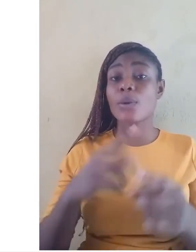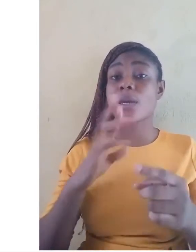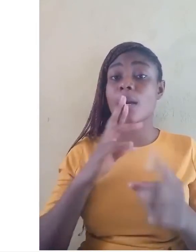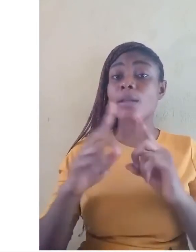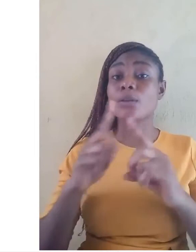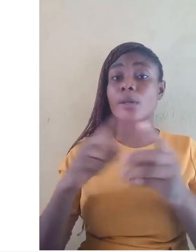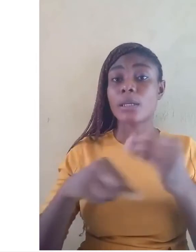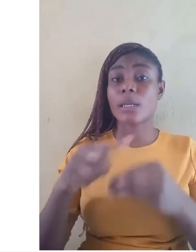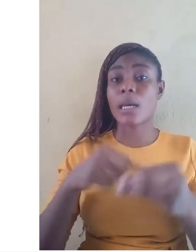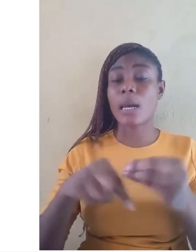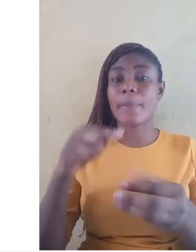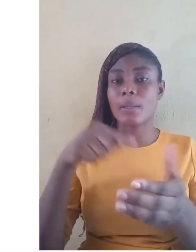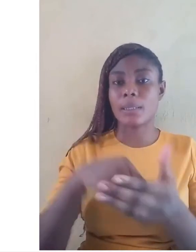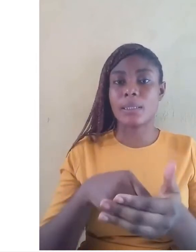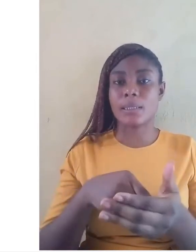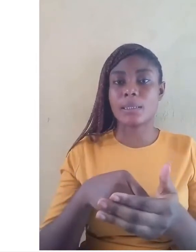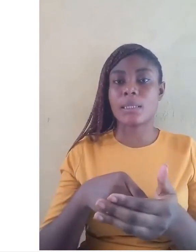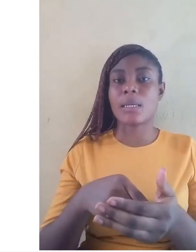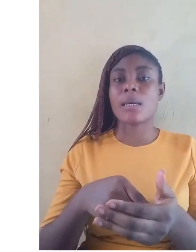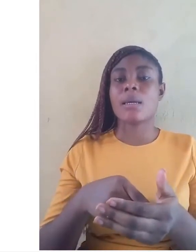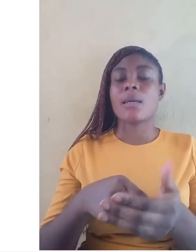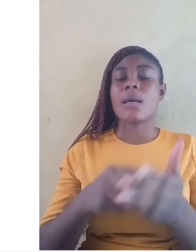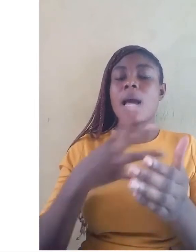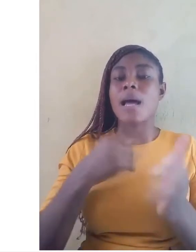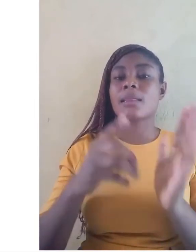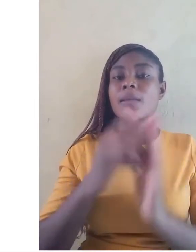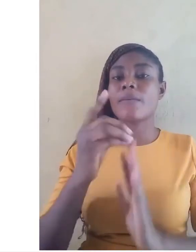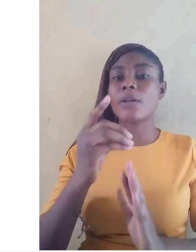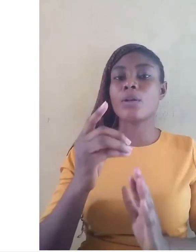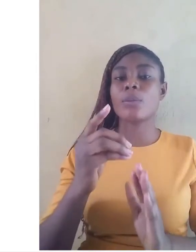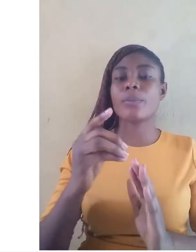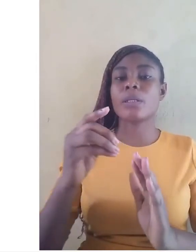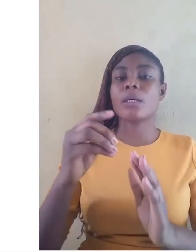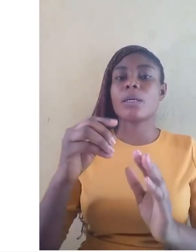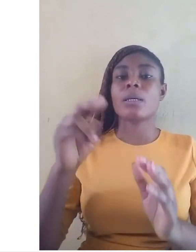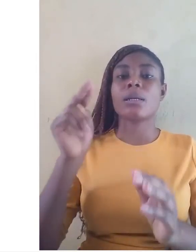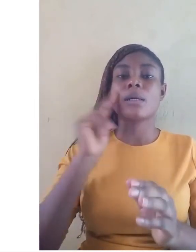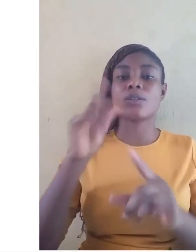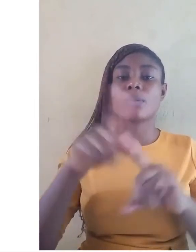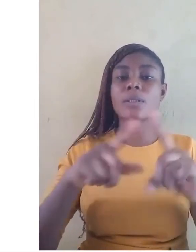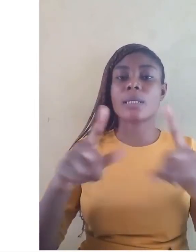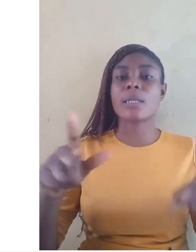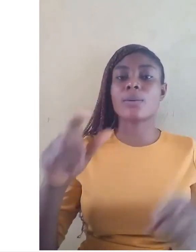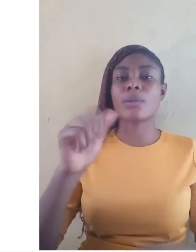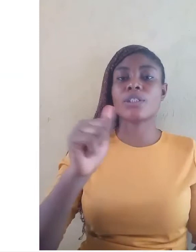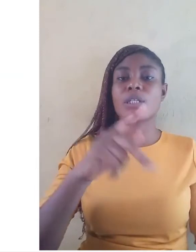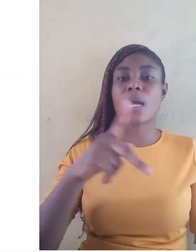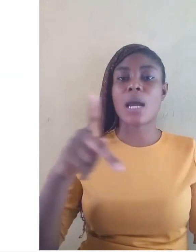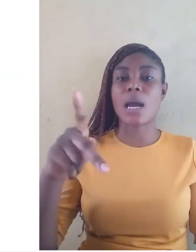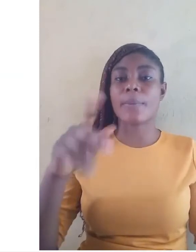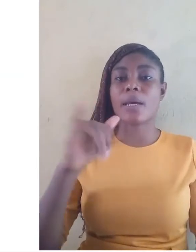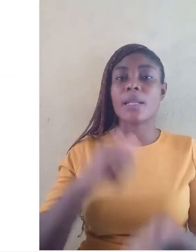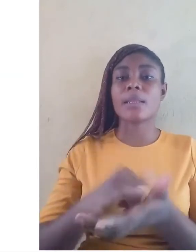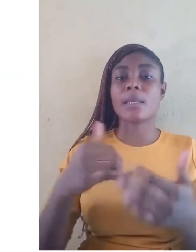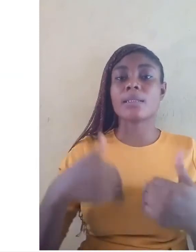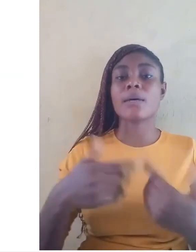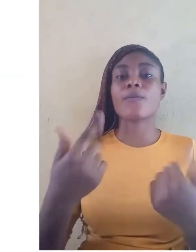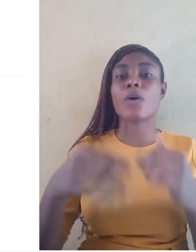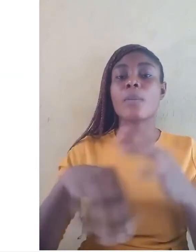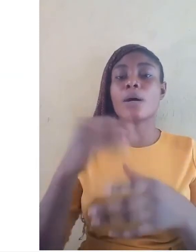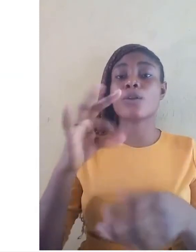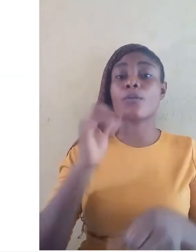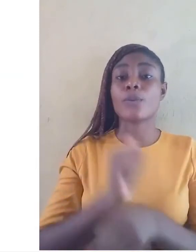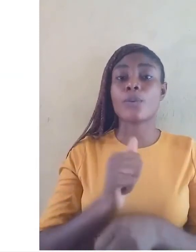about developing Indigenous Nigerian Sign Language app, and we want to show you some videos that have come out of